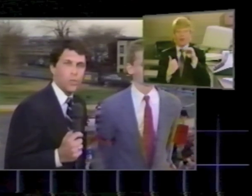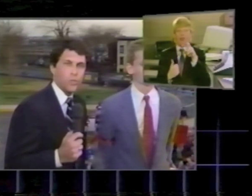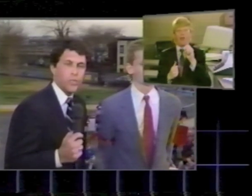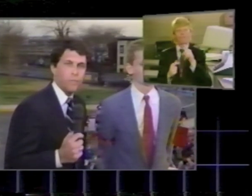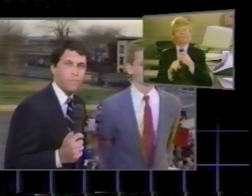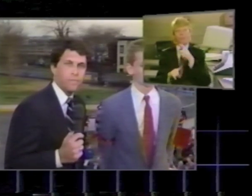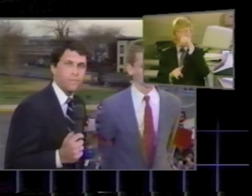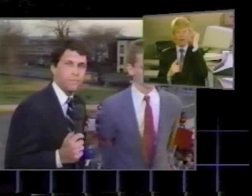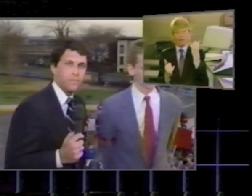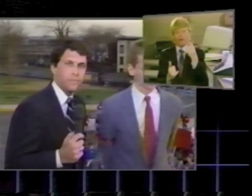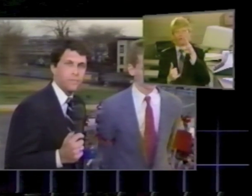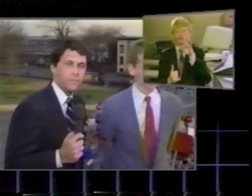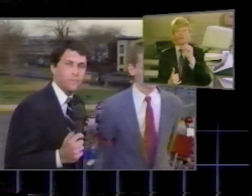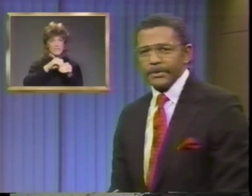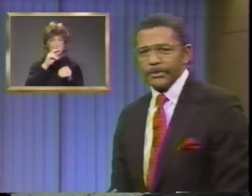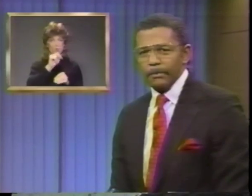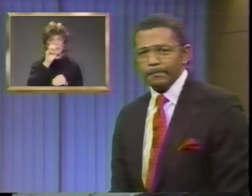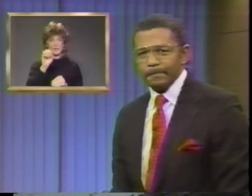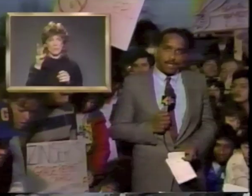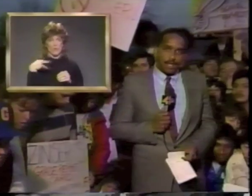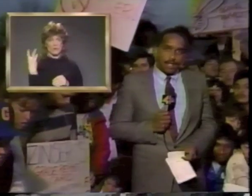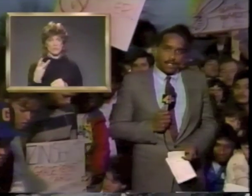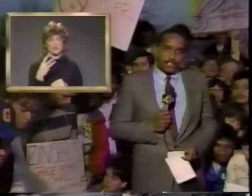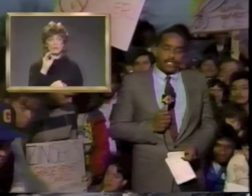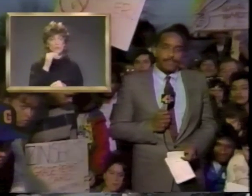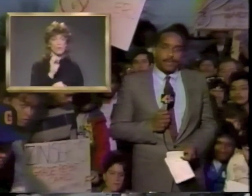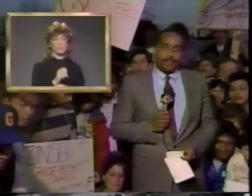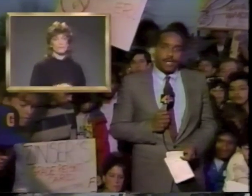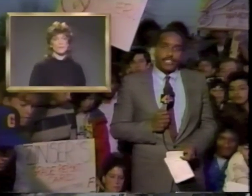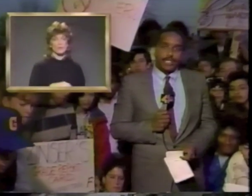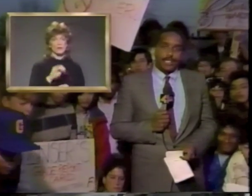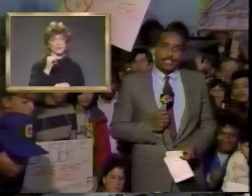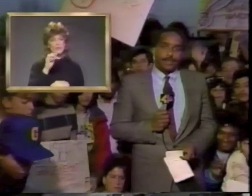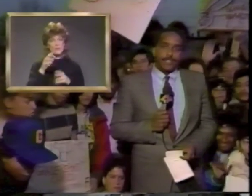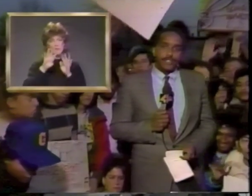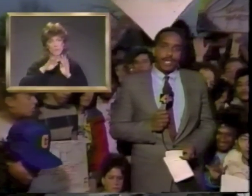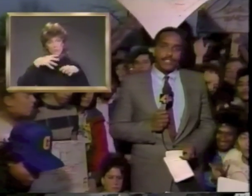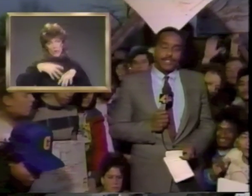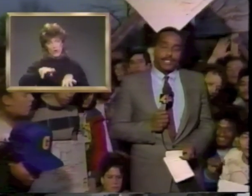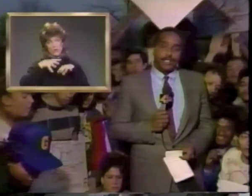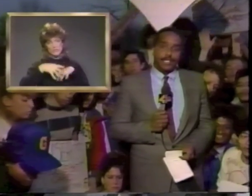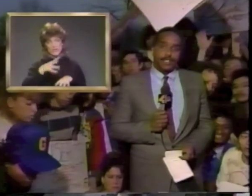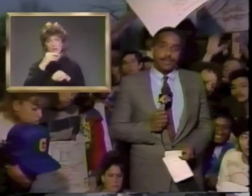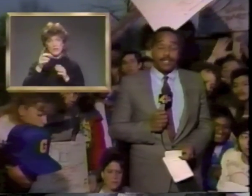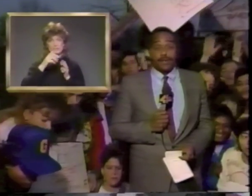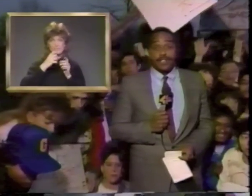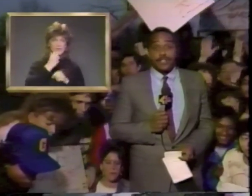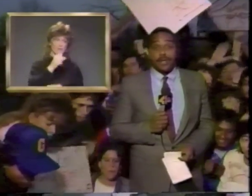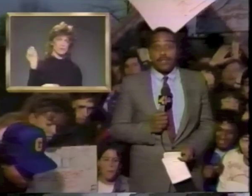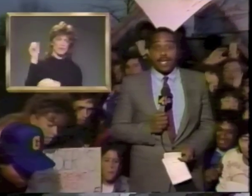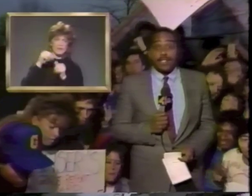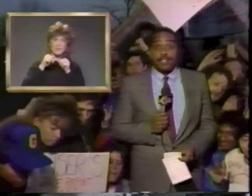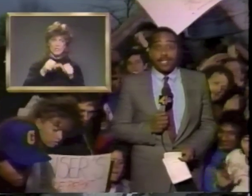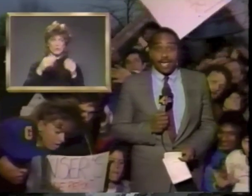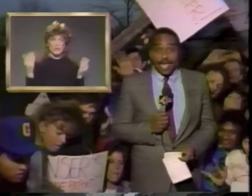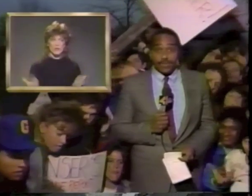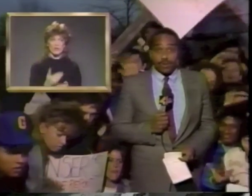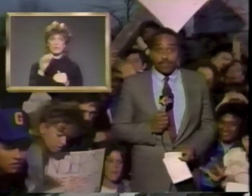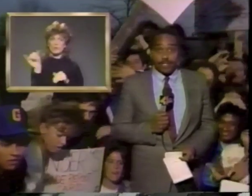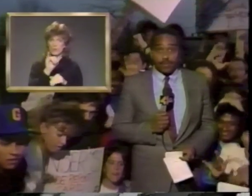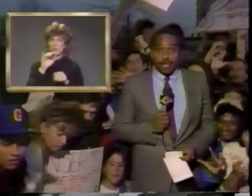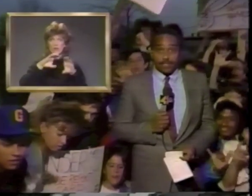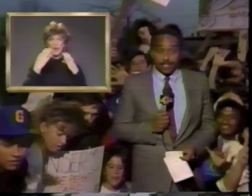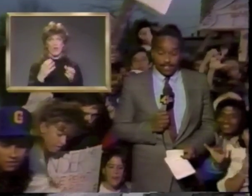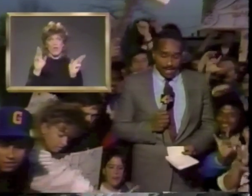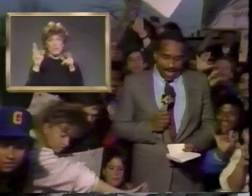Eyewitness News. Joe? Jim, the marching and demonstrations continue here, and so does the